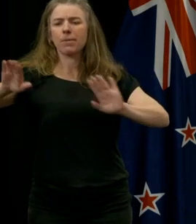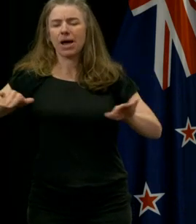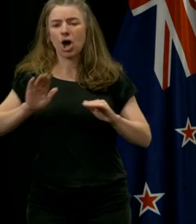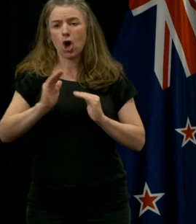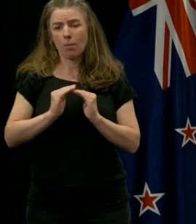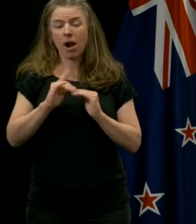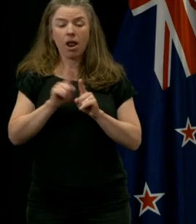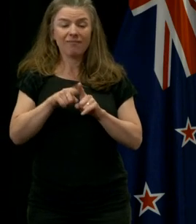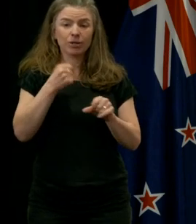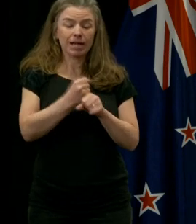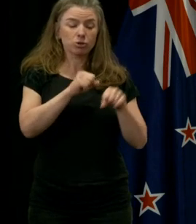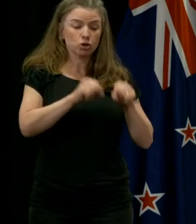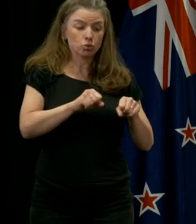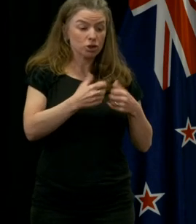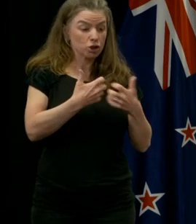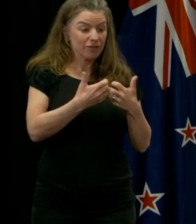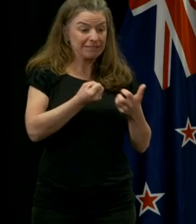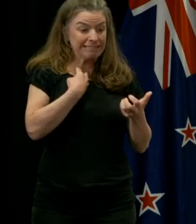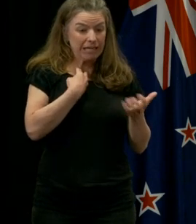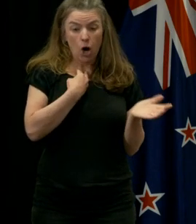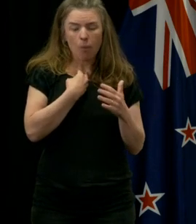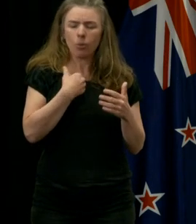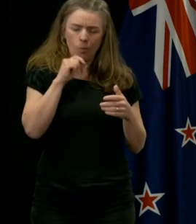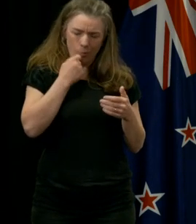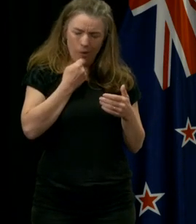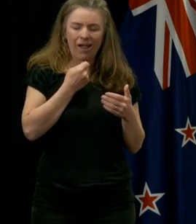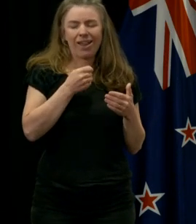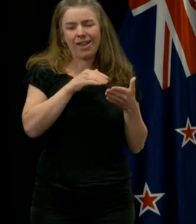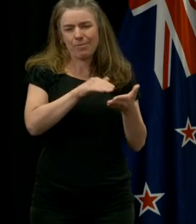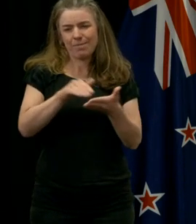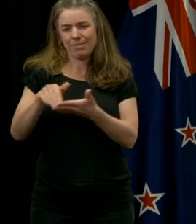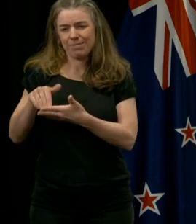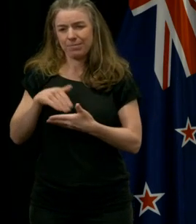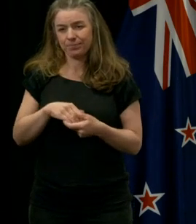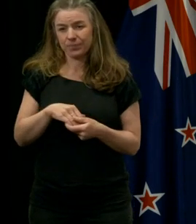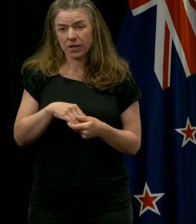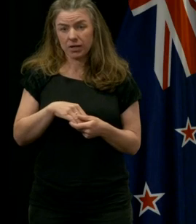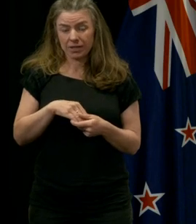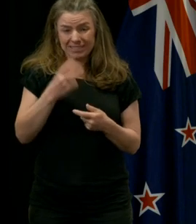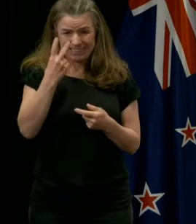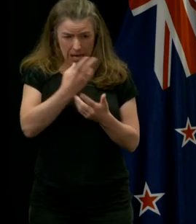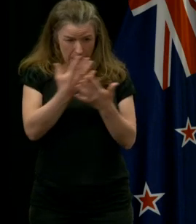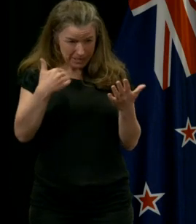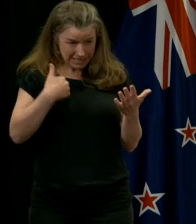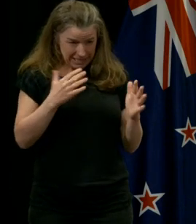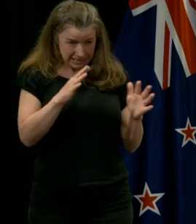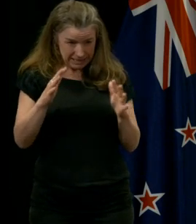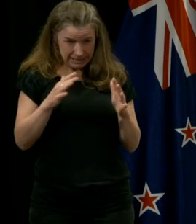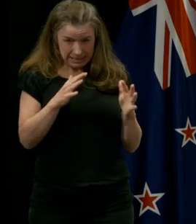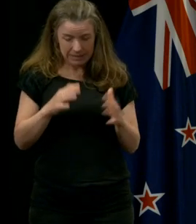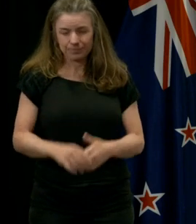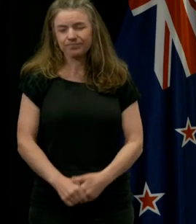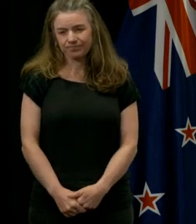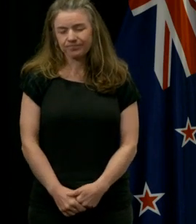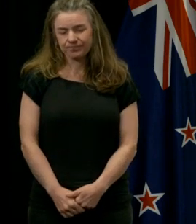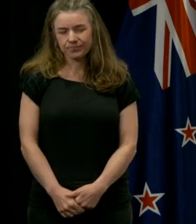be students trying to return home. We'll work through that and then we'll be able to see from that demand where then it's ebbed away and we've got people home who need to be